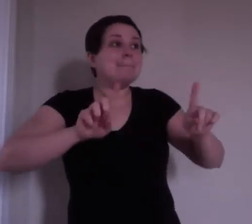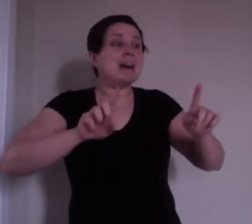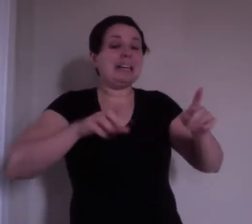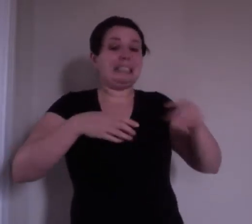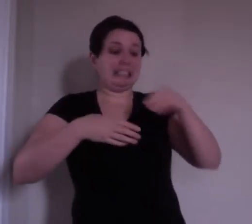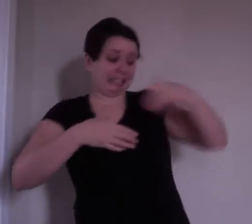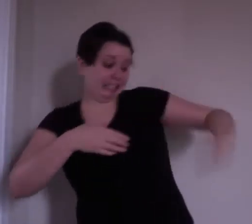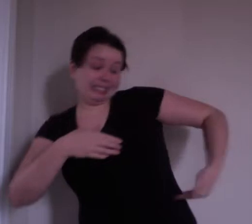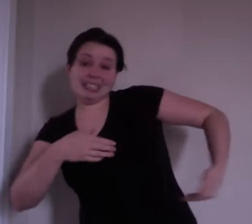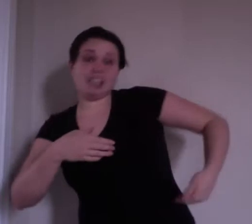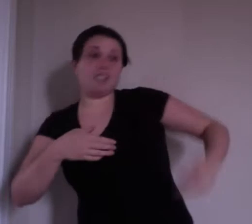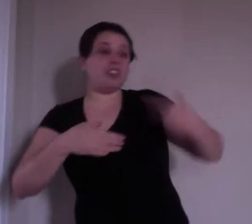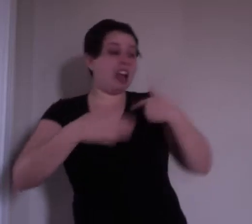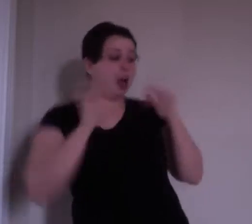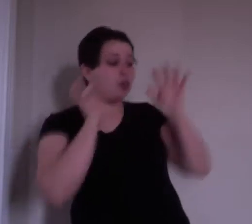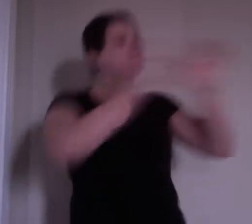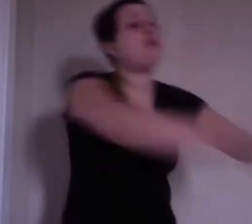no, no! I'll take it."